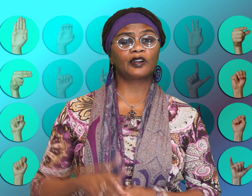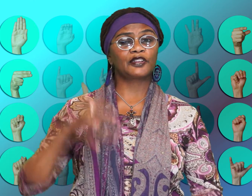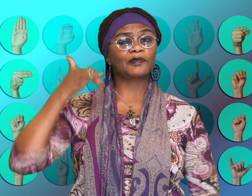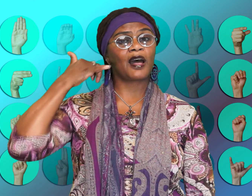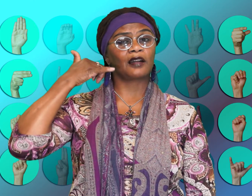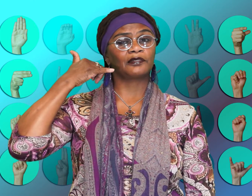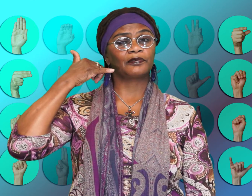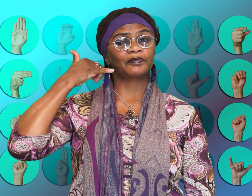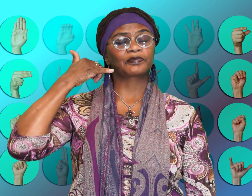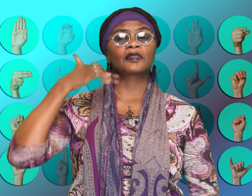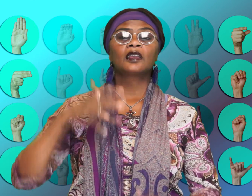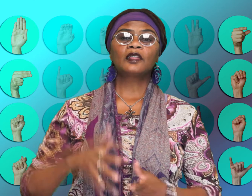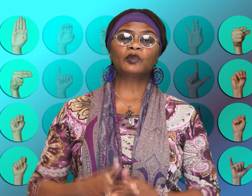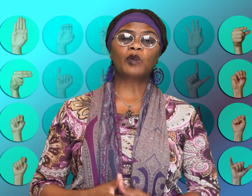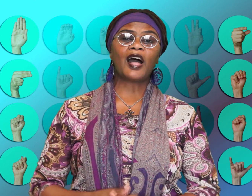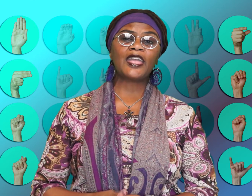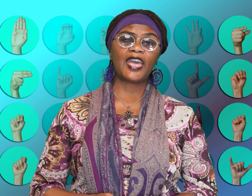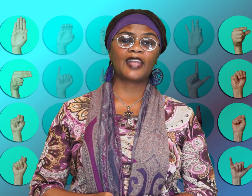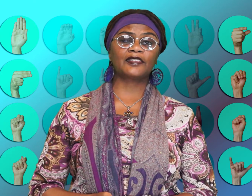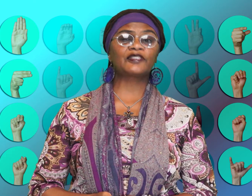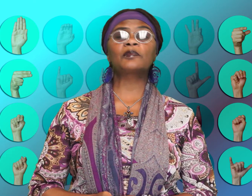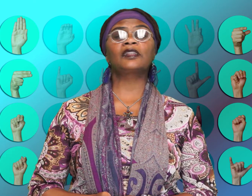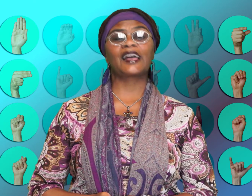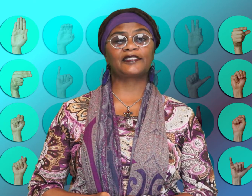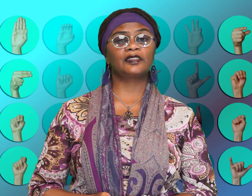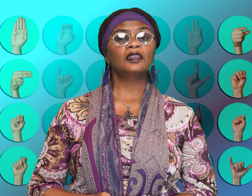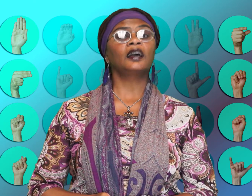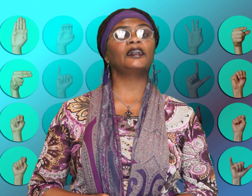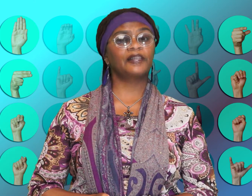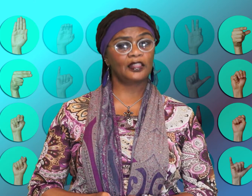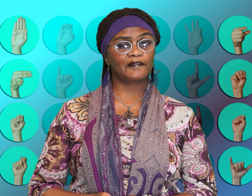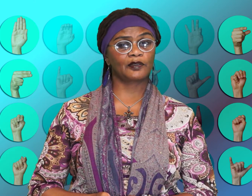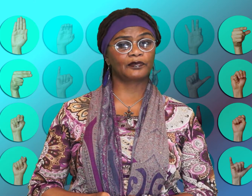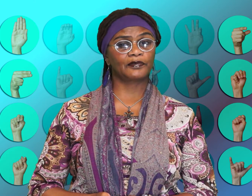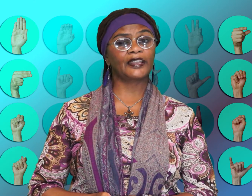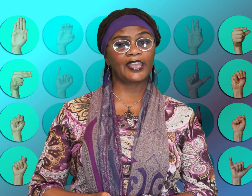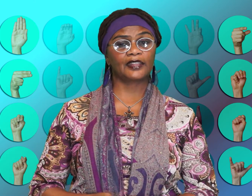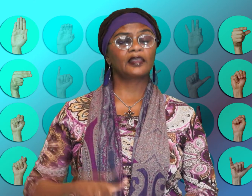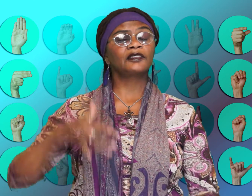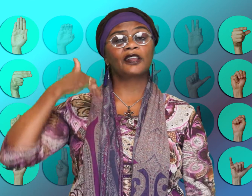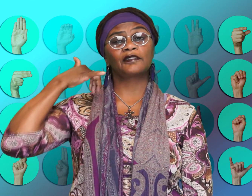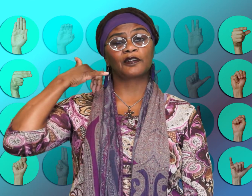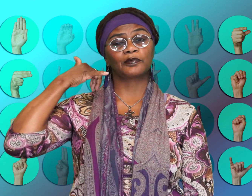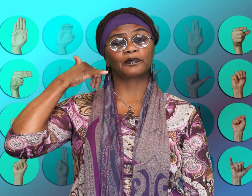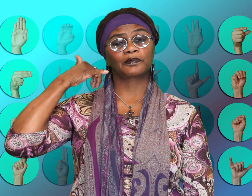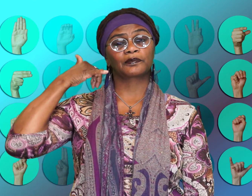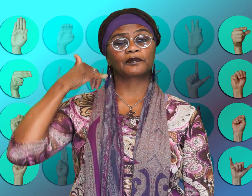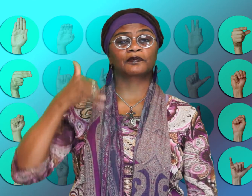your mouth. The Y hand is symbolizing a telephone. Again, telephone.